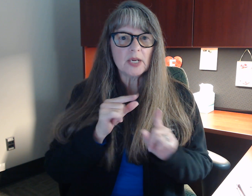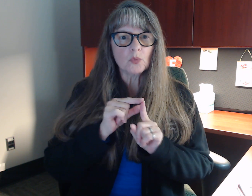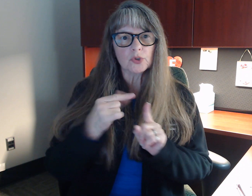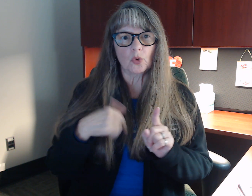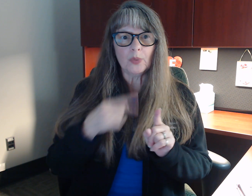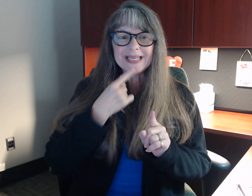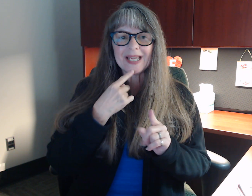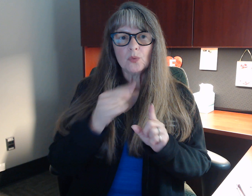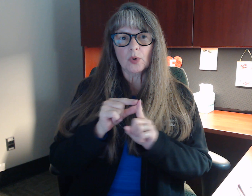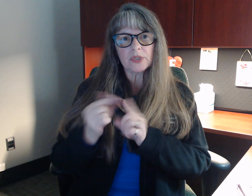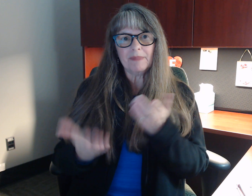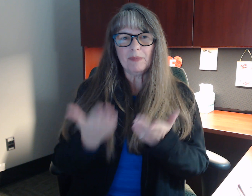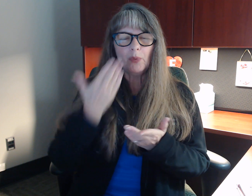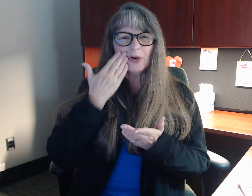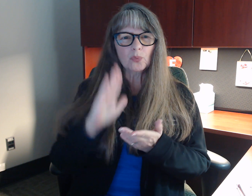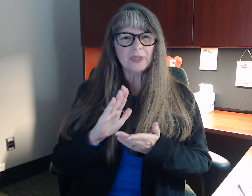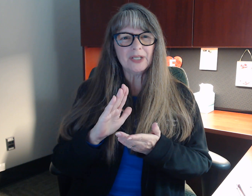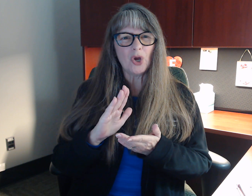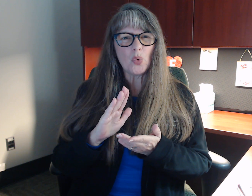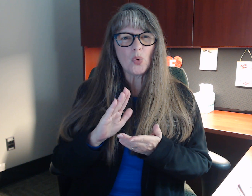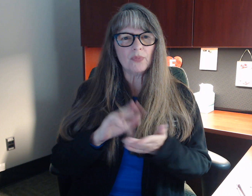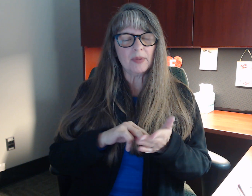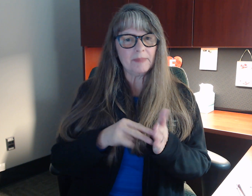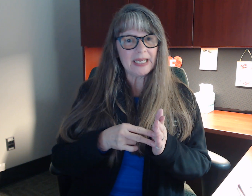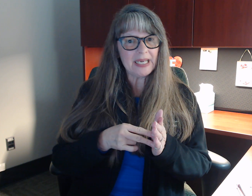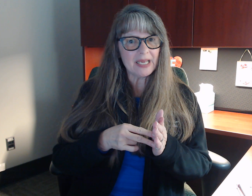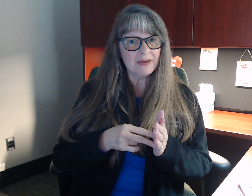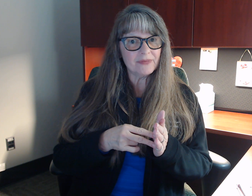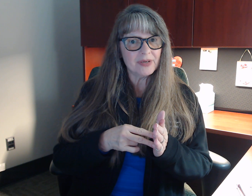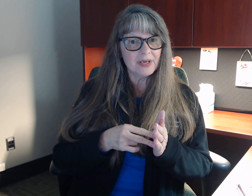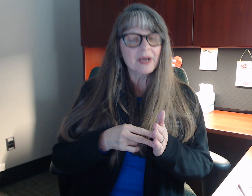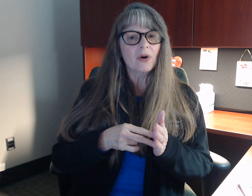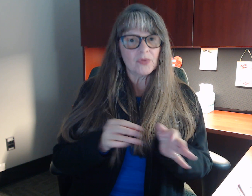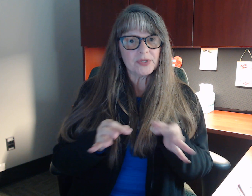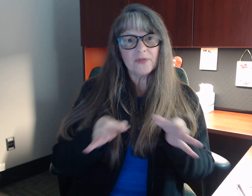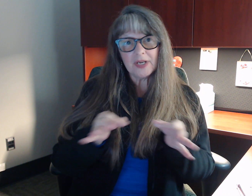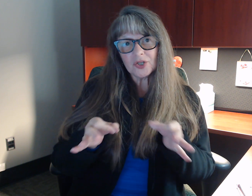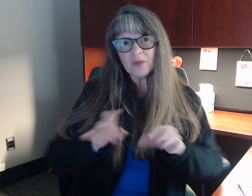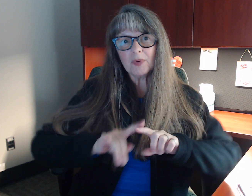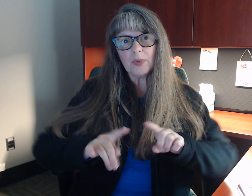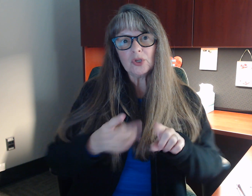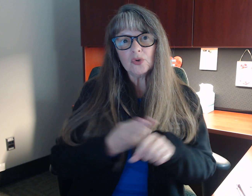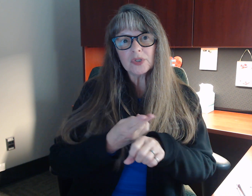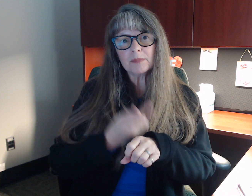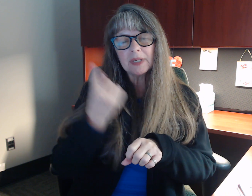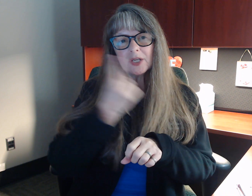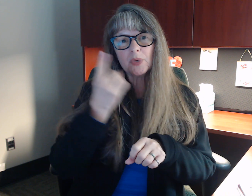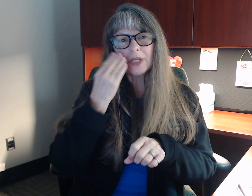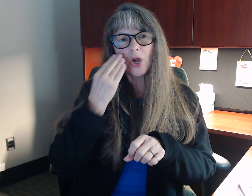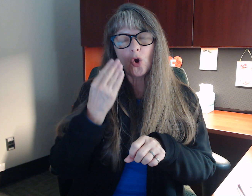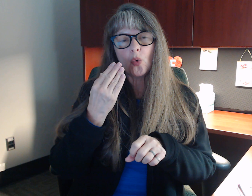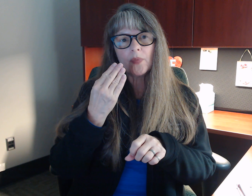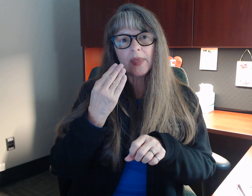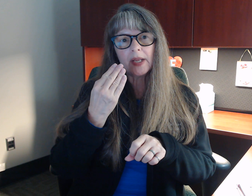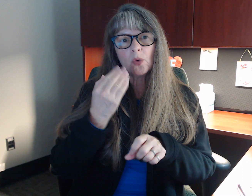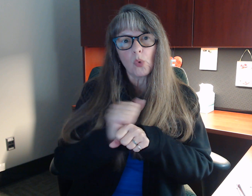people are saying words, or we say words that maybe we don't really know the meaning of, or the definition of, but we use it because we know that it works